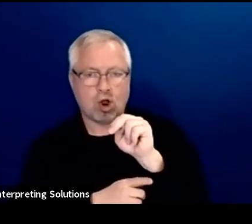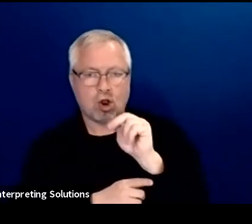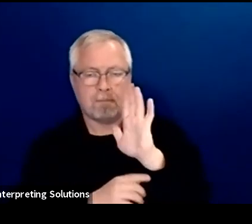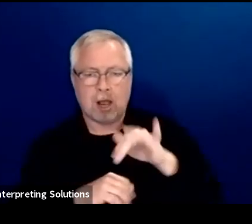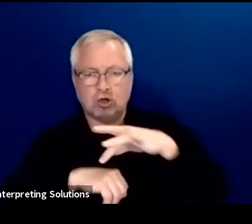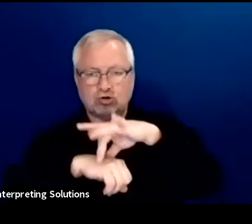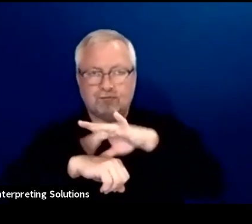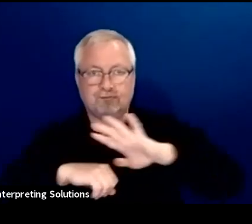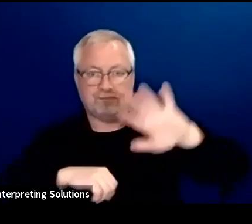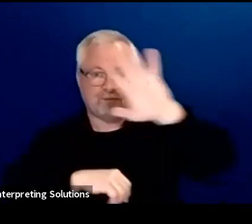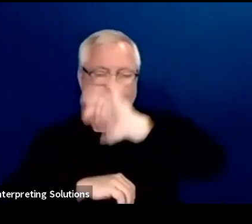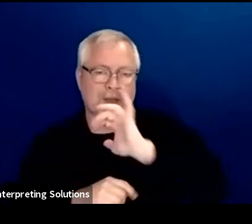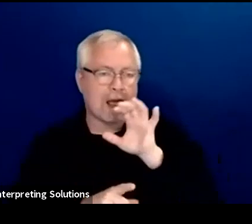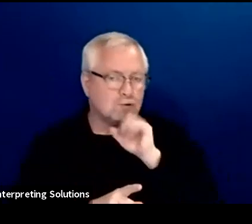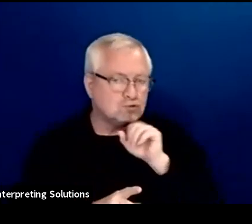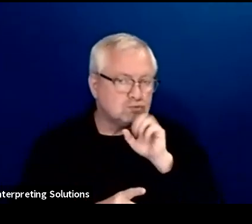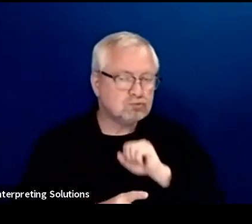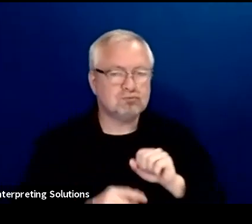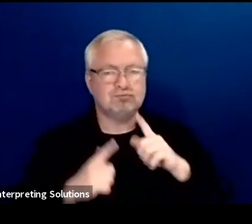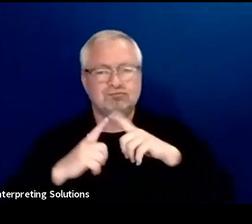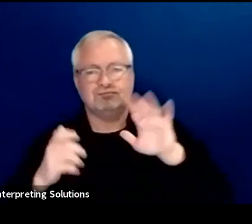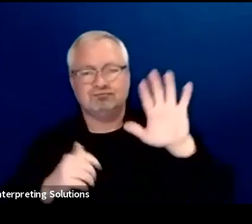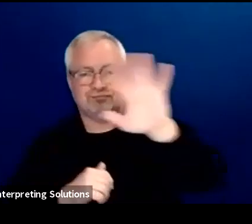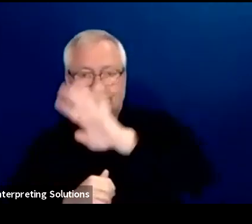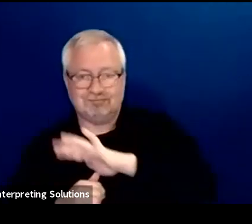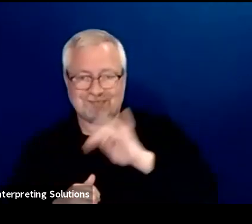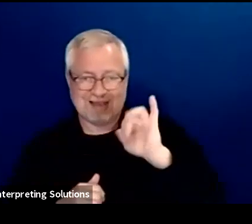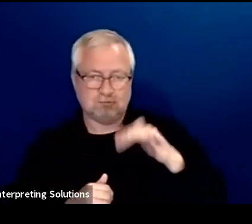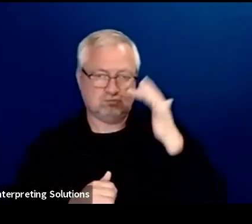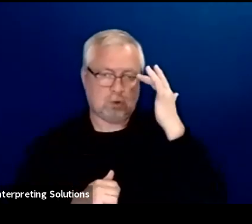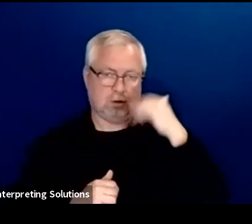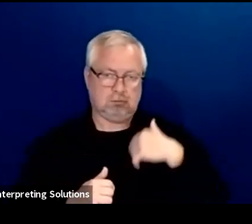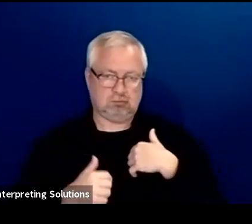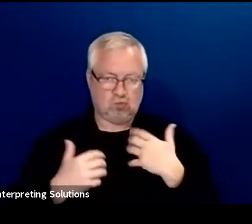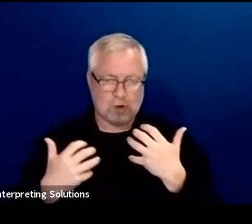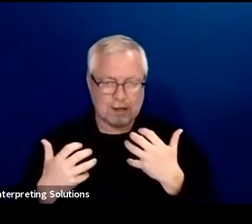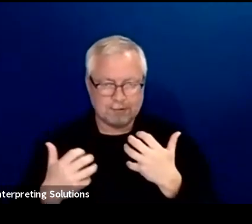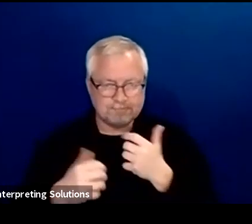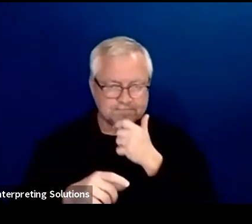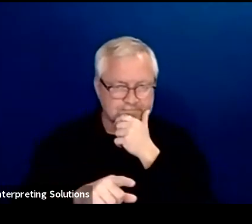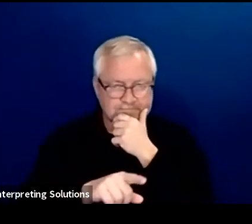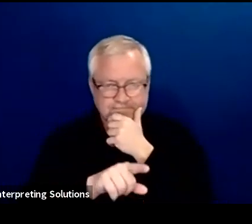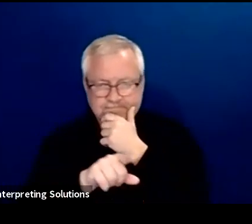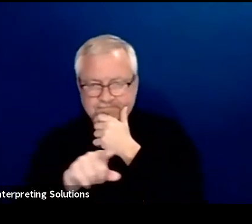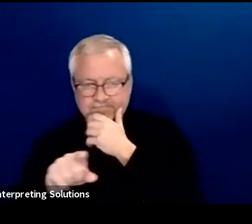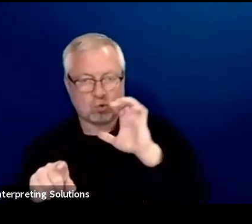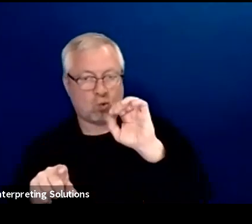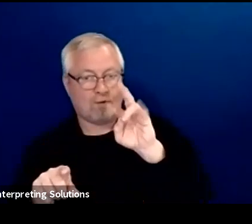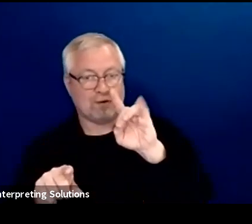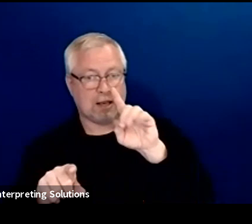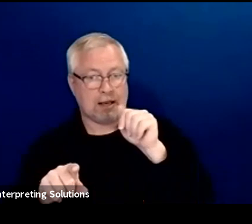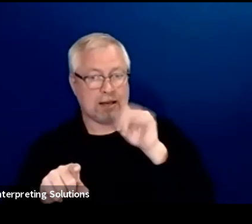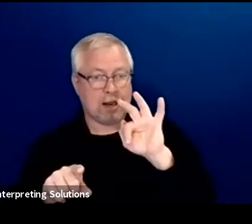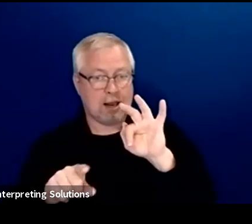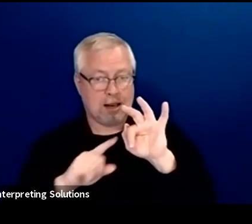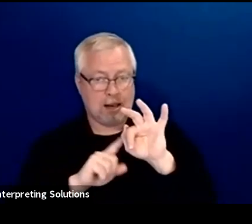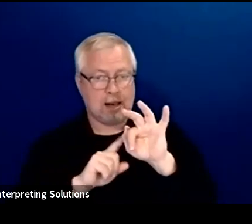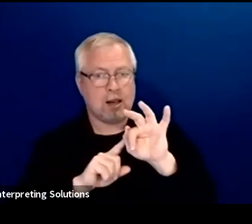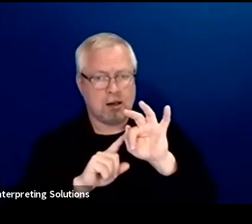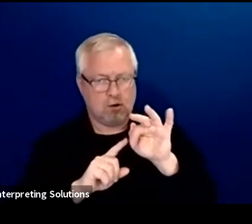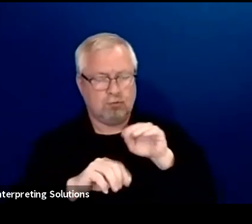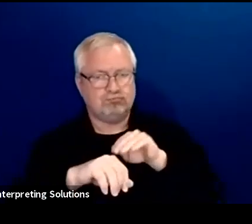it's those reasons that make us expect, frankly, that COVID-19 also is going to affect some of those populations